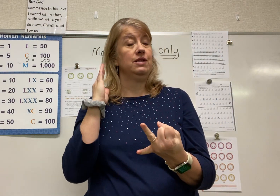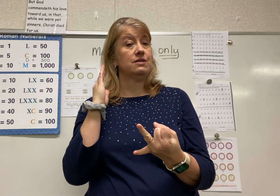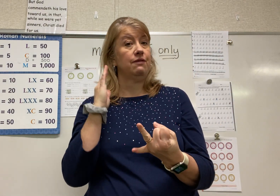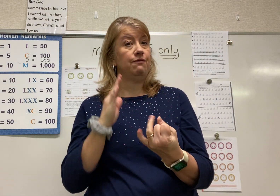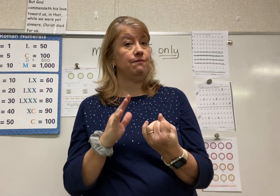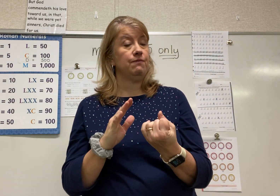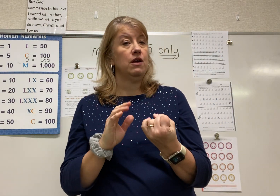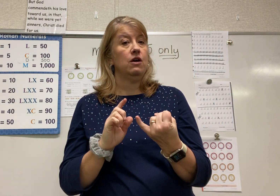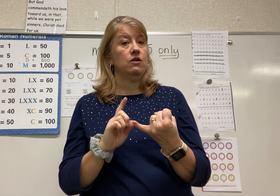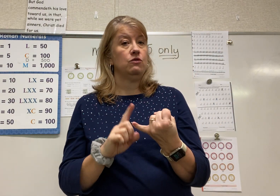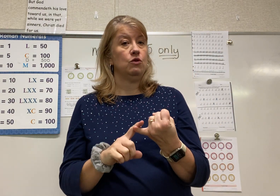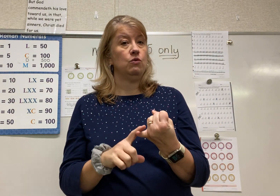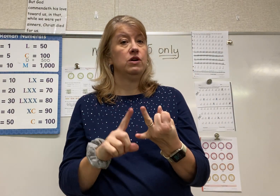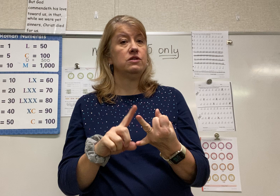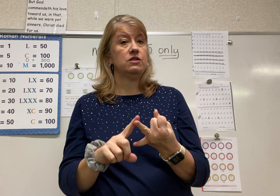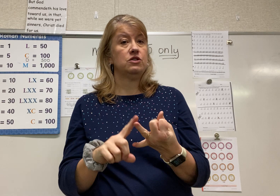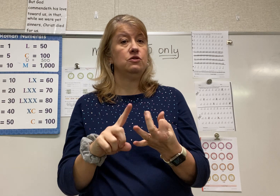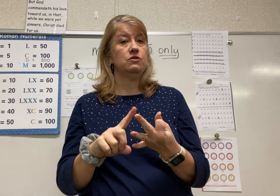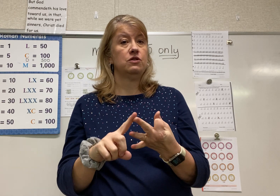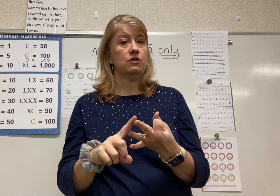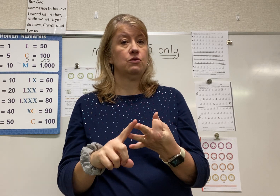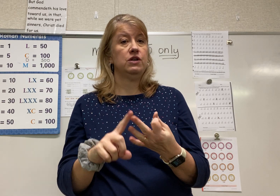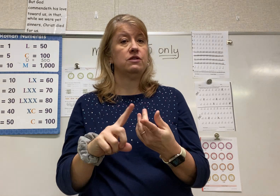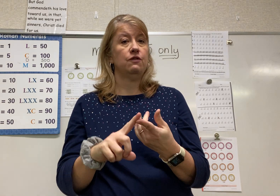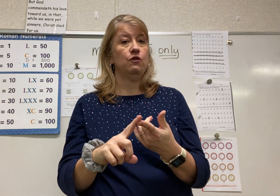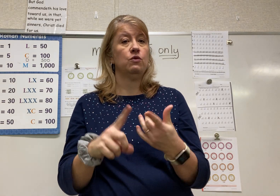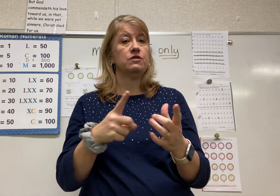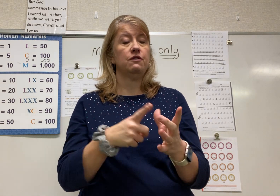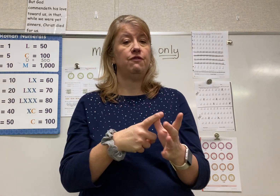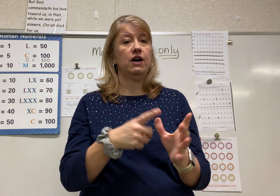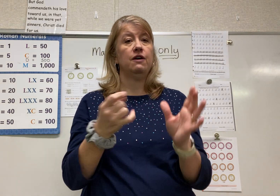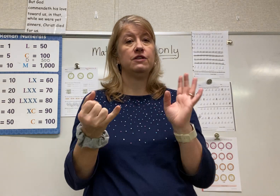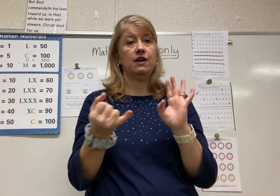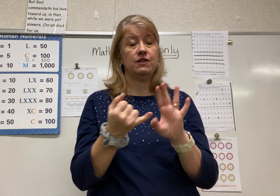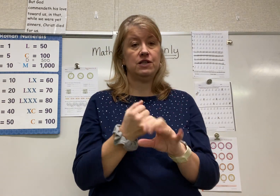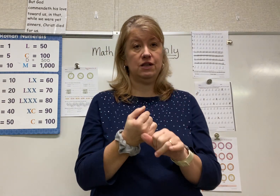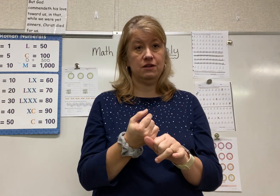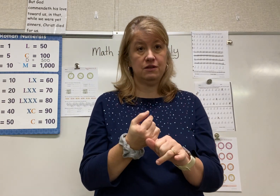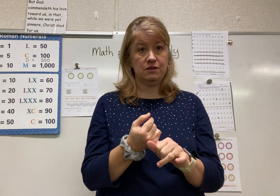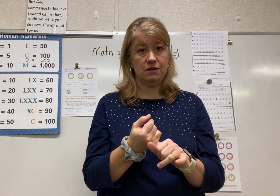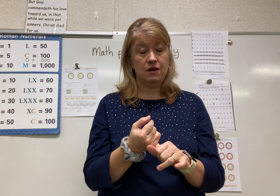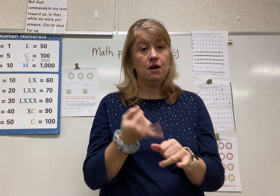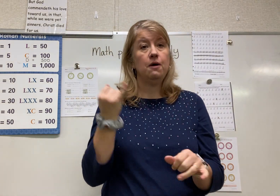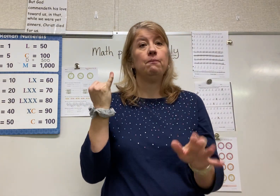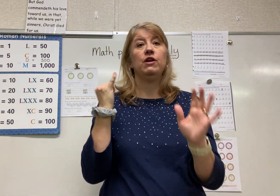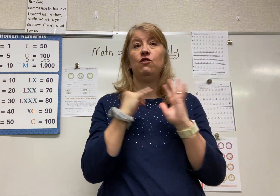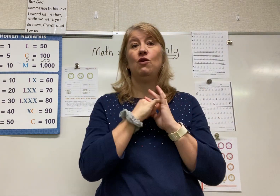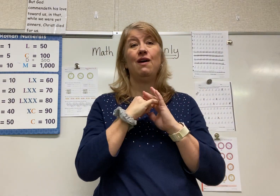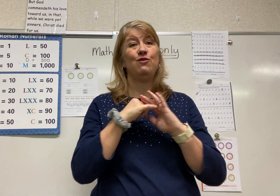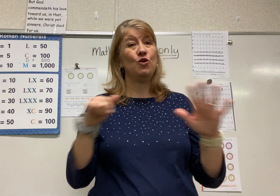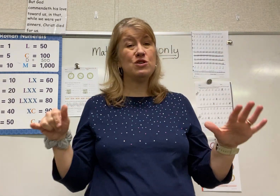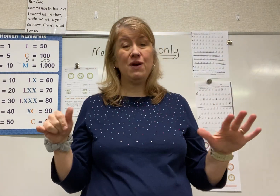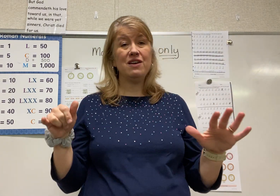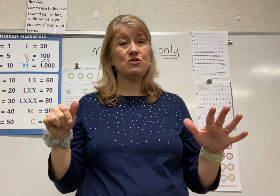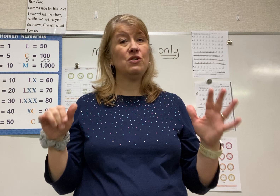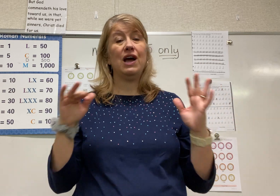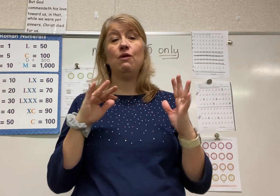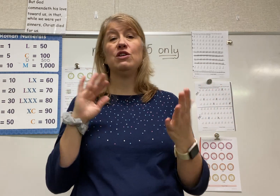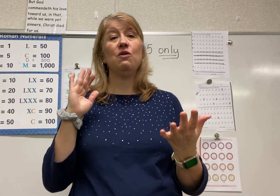least the 1s, the 2s, the 3s, the 4s, the 5s, and the 10s. But if you have those mastered, I would go